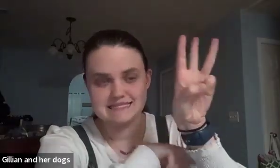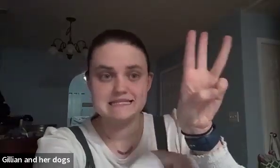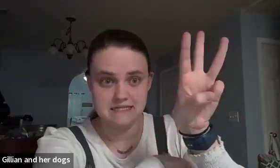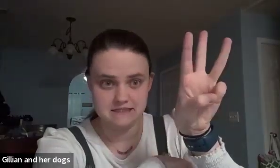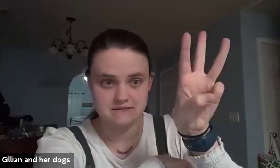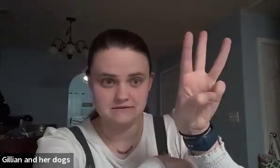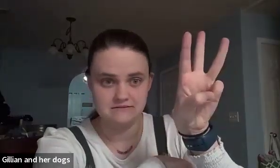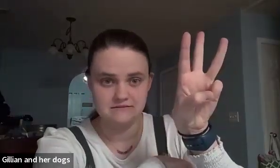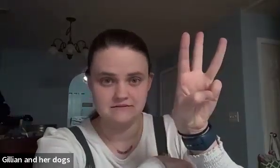is 6.